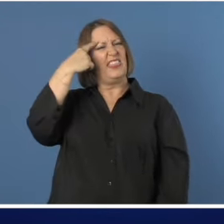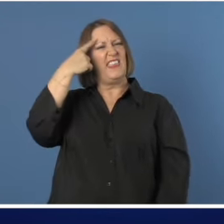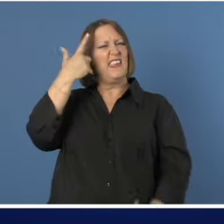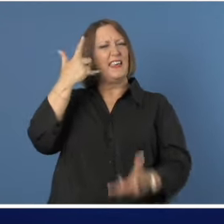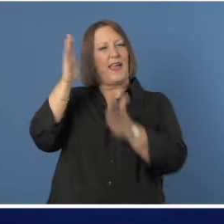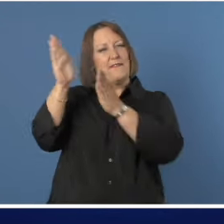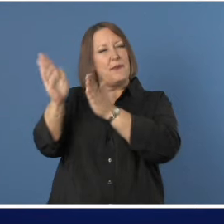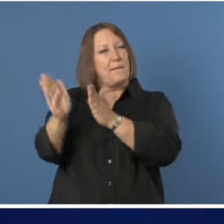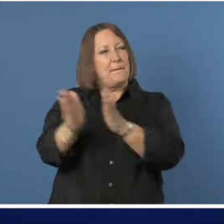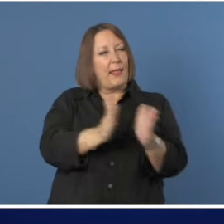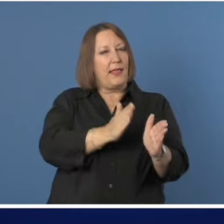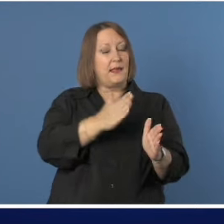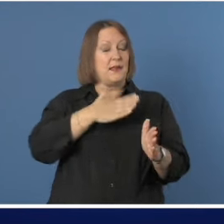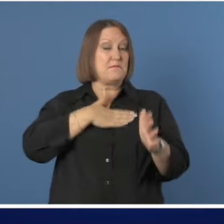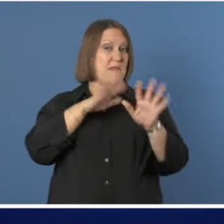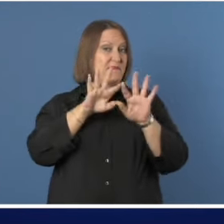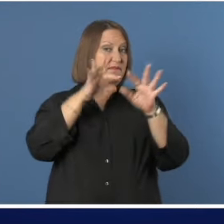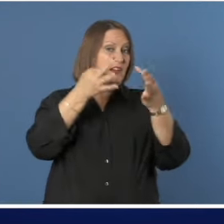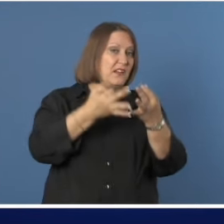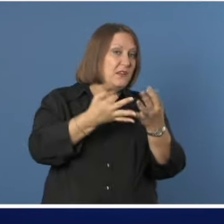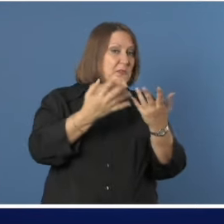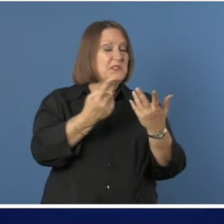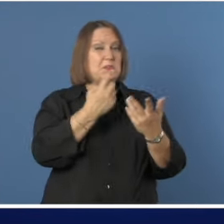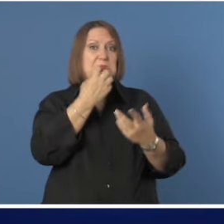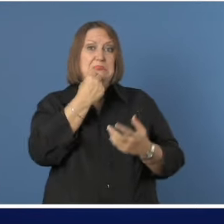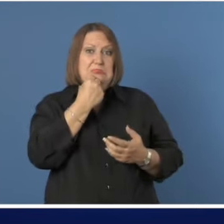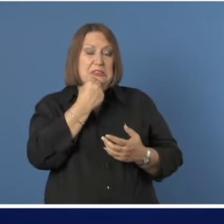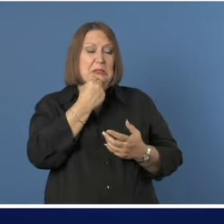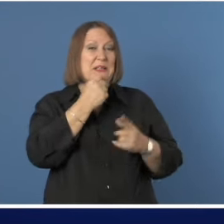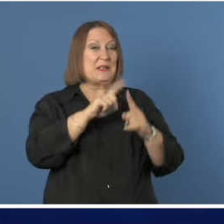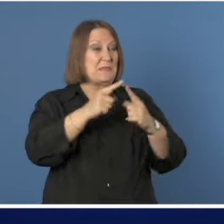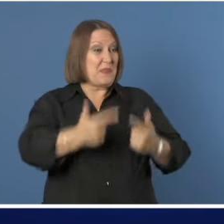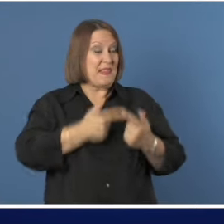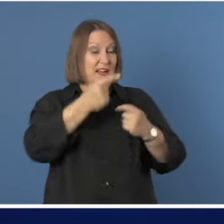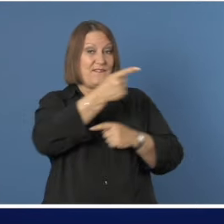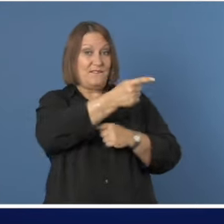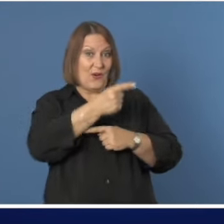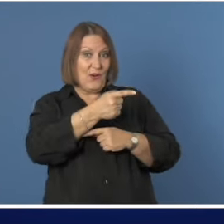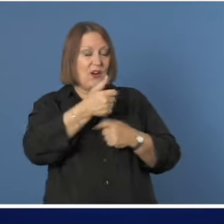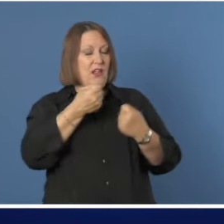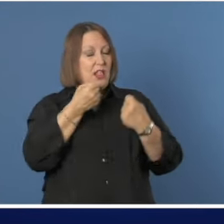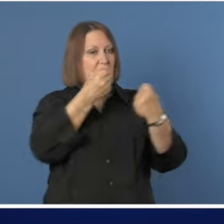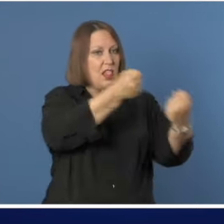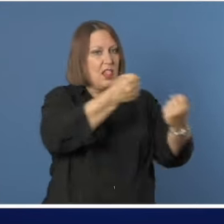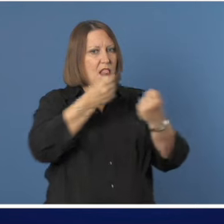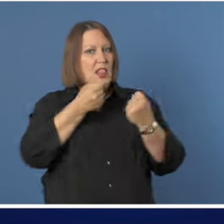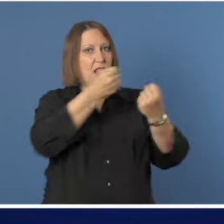Prepare backup plans for taking care of loved ones who are far away.